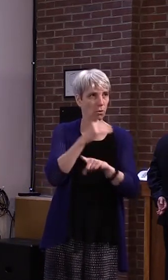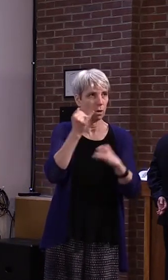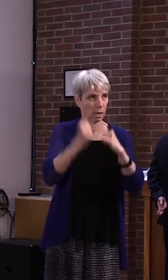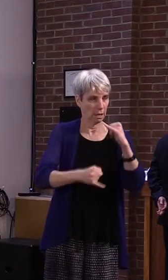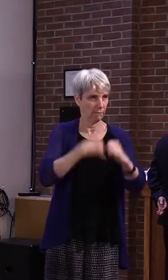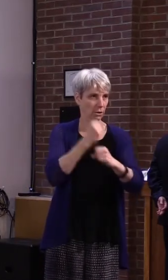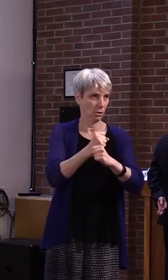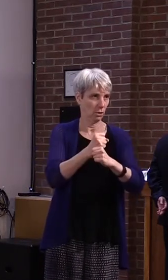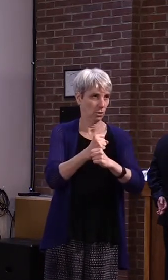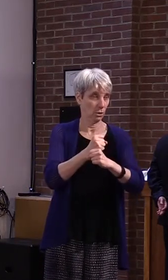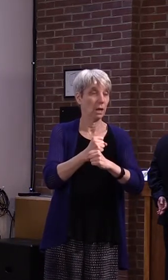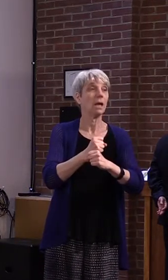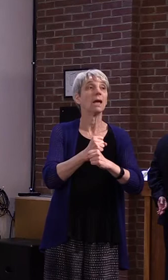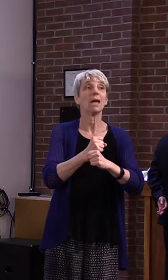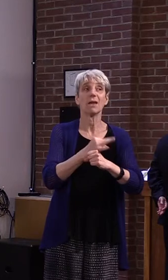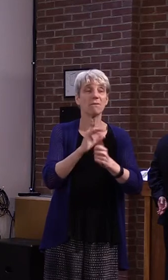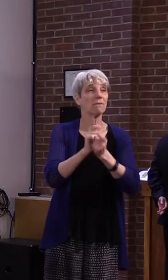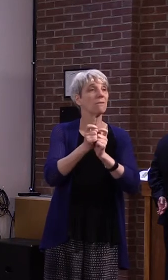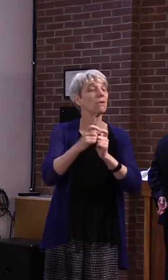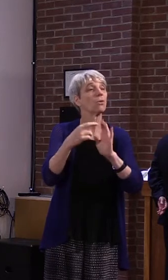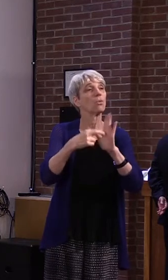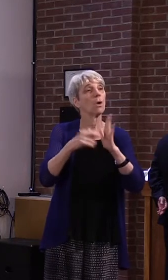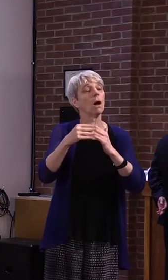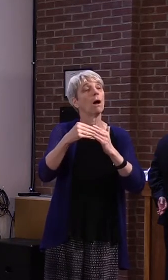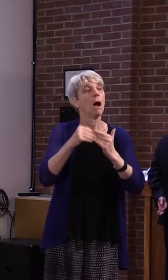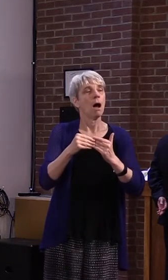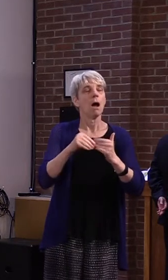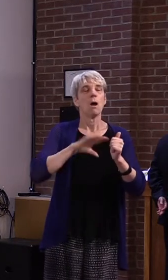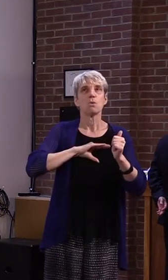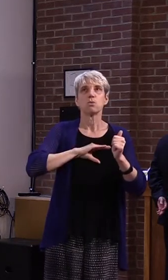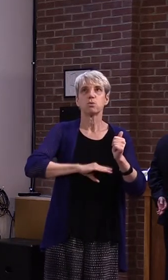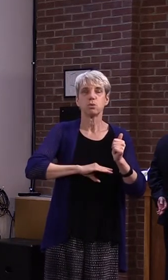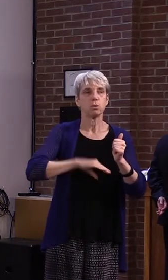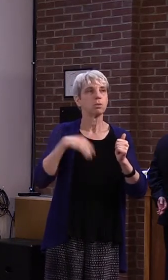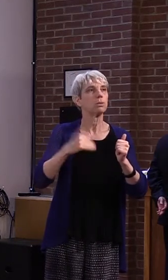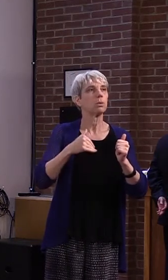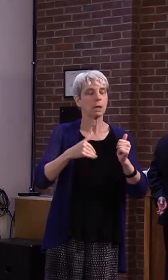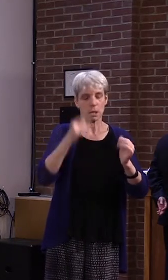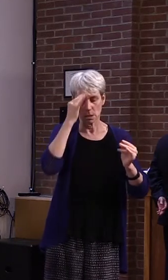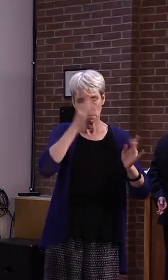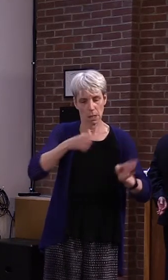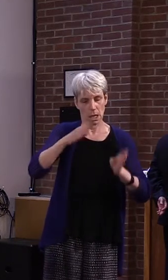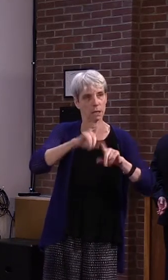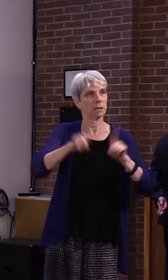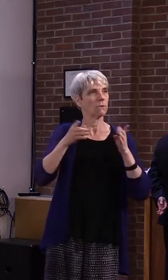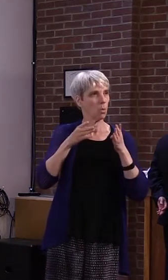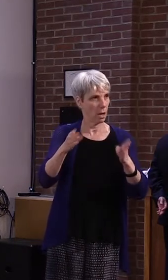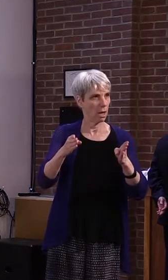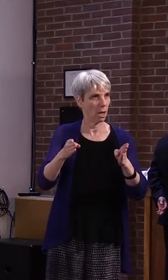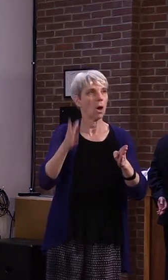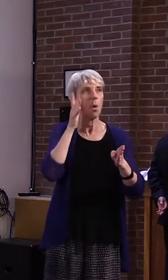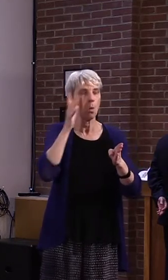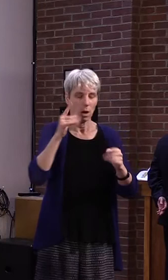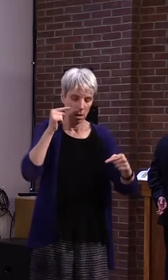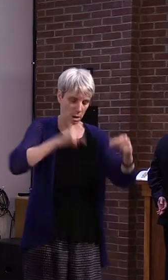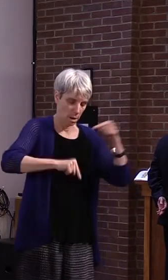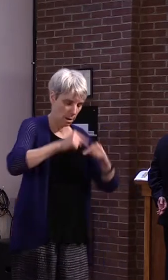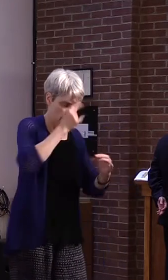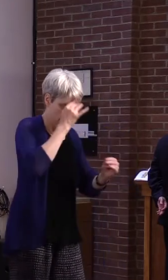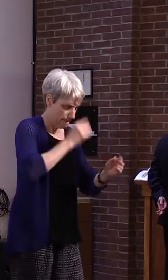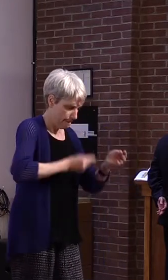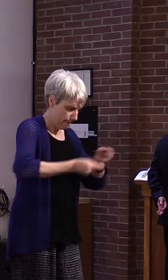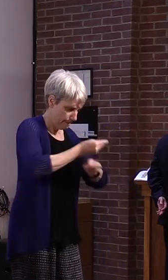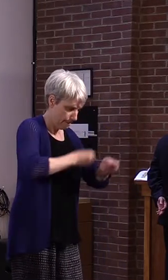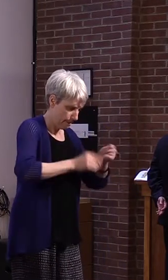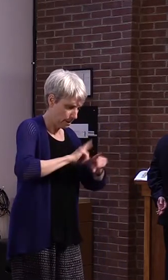flexibility, this could be a game changer for us in many different areas, and we would probably want to go back and reflect on where we were spending